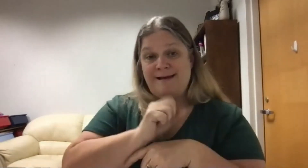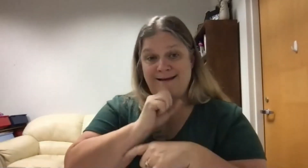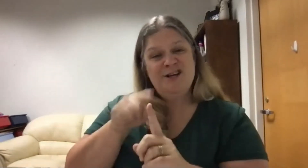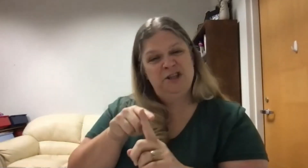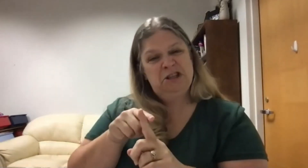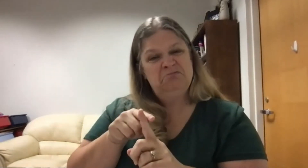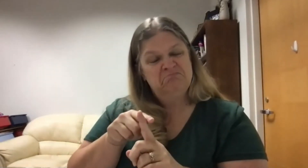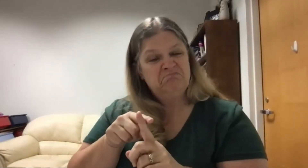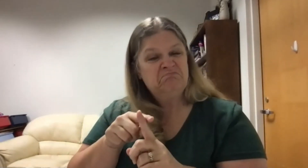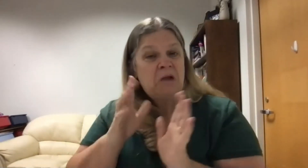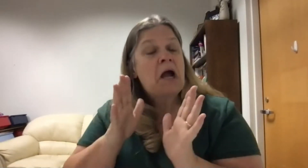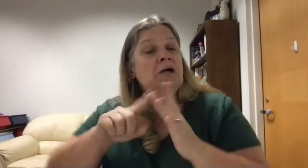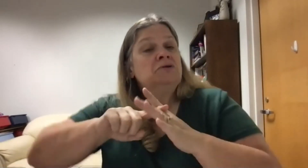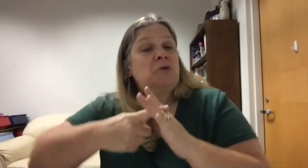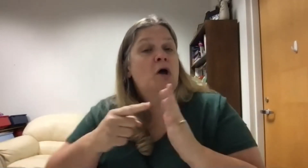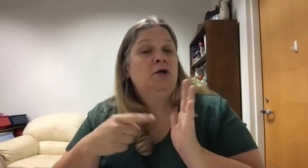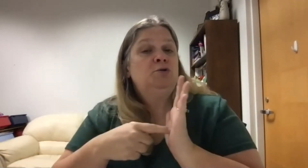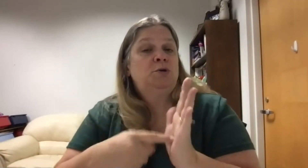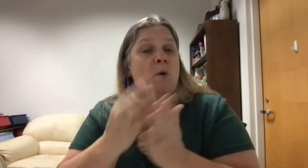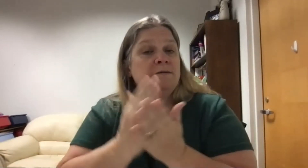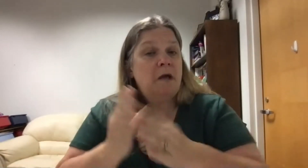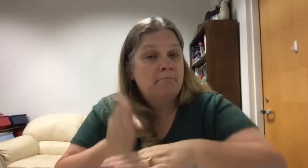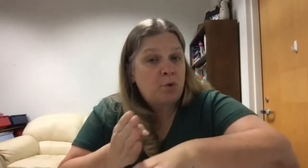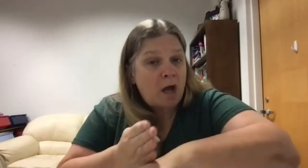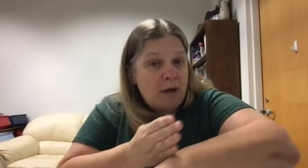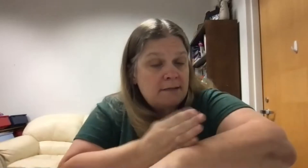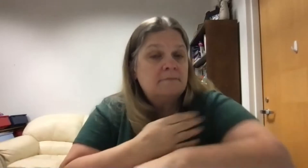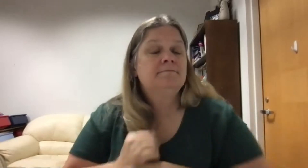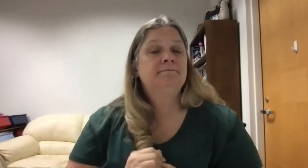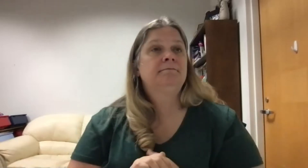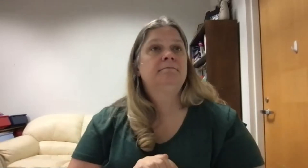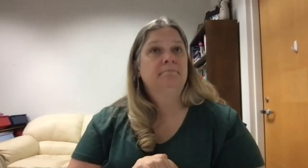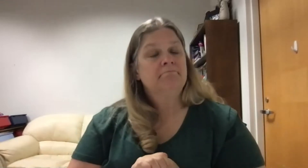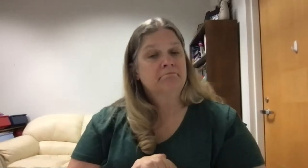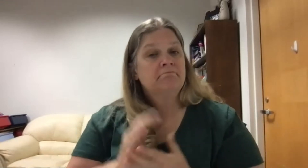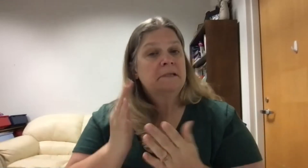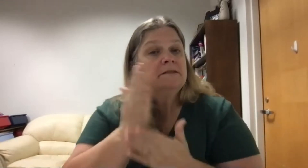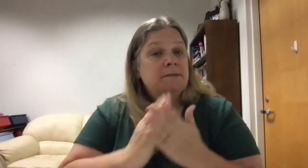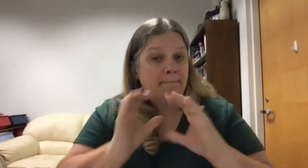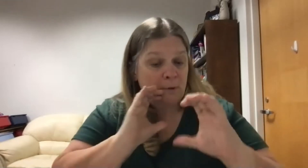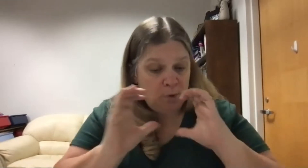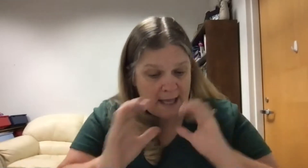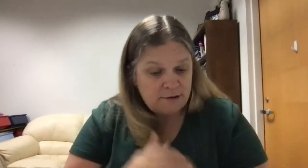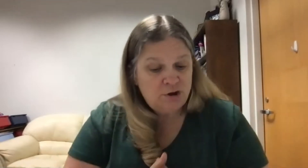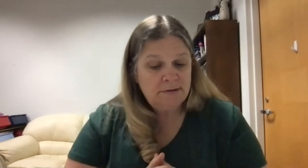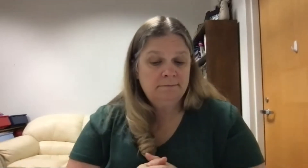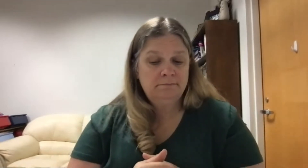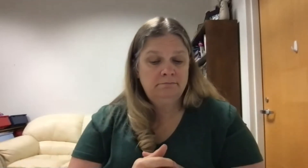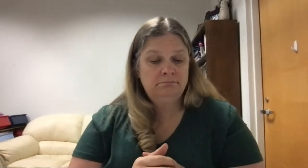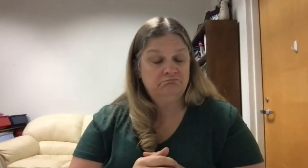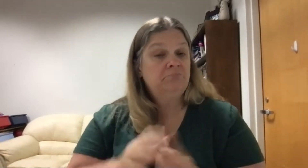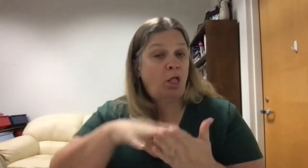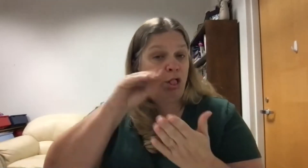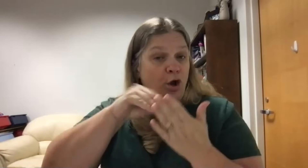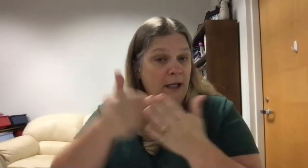By the time he was in elementary age, he had started to show some progress. There